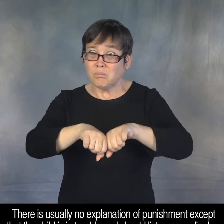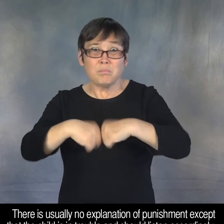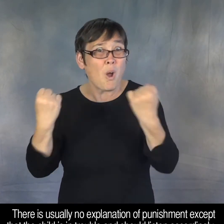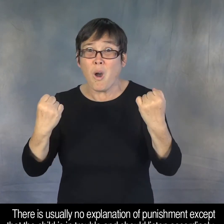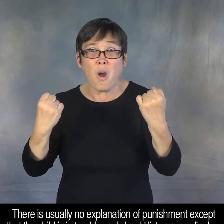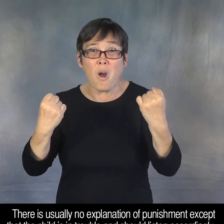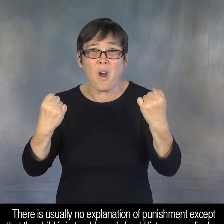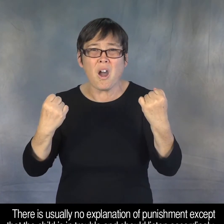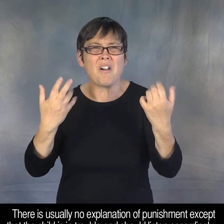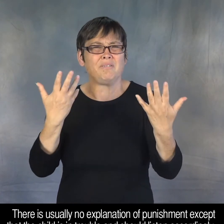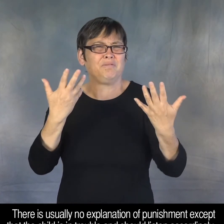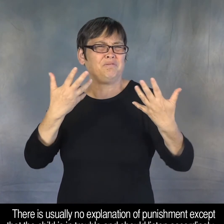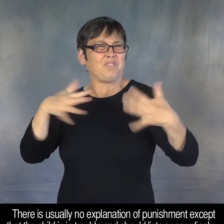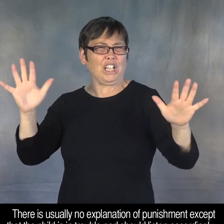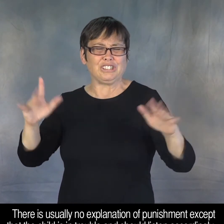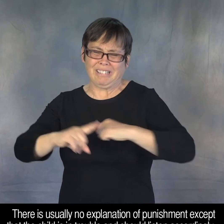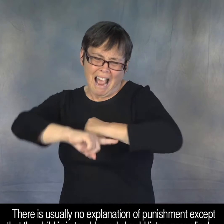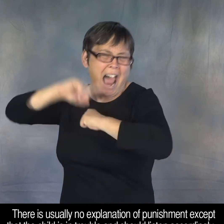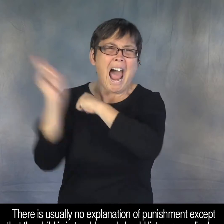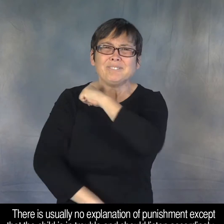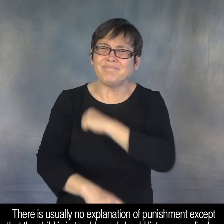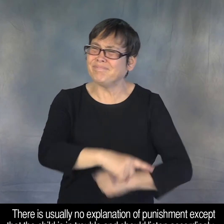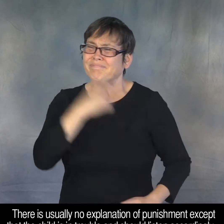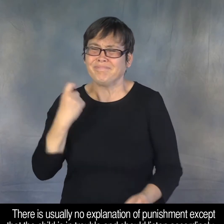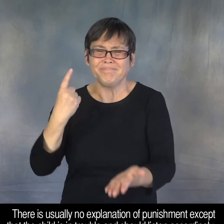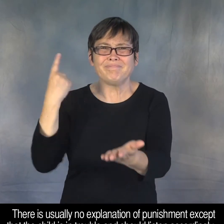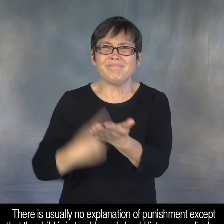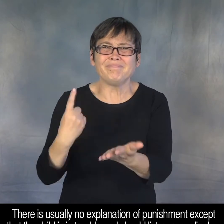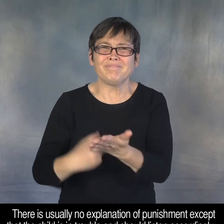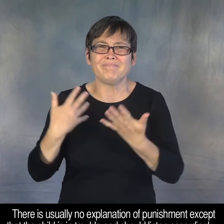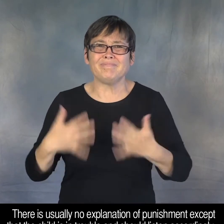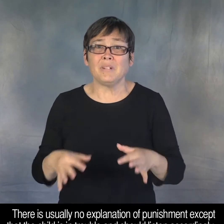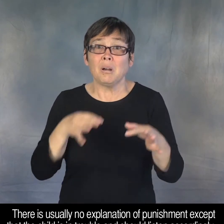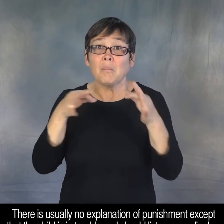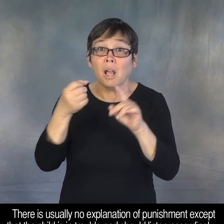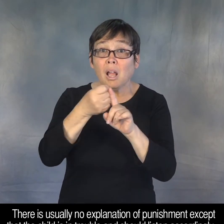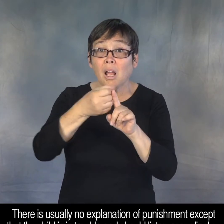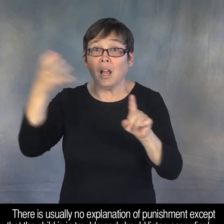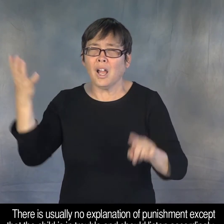no explanation of punishment, except that the child is in trouble and should listen accordingly.